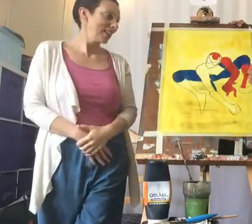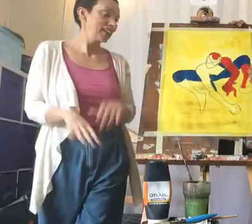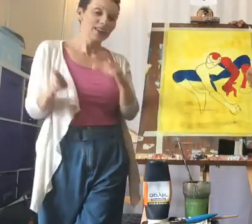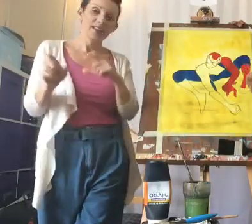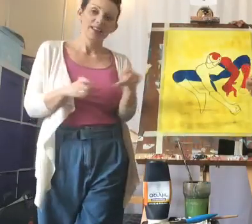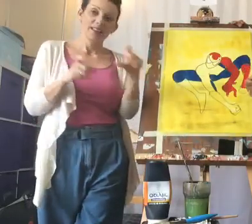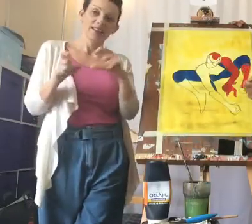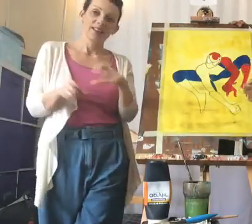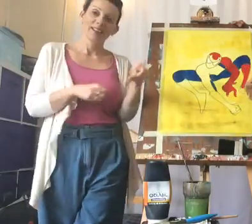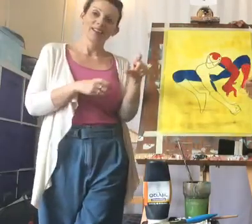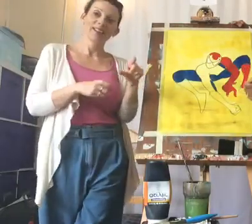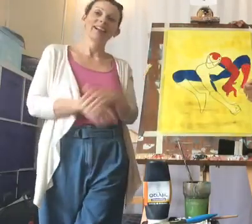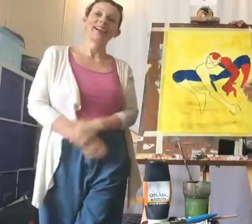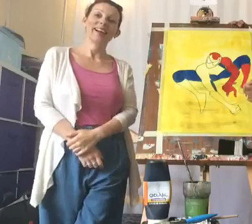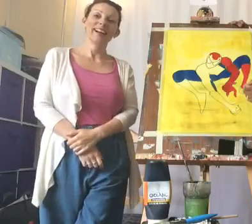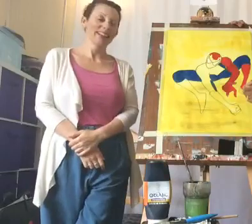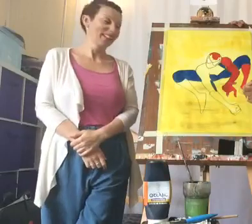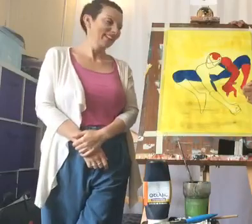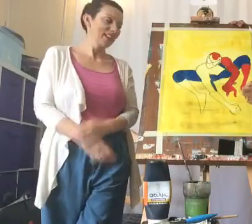About cats and wildlife and stuff.